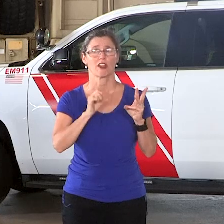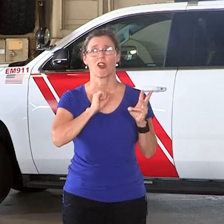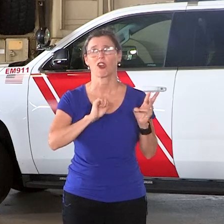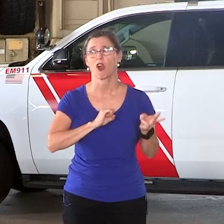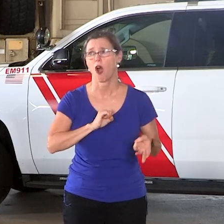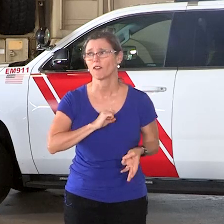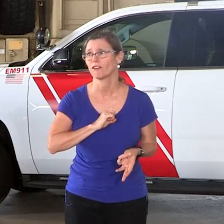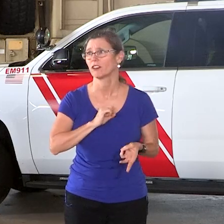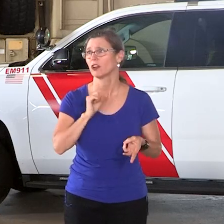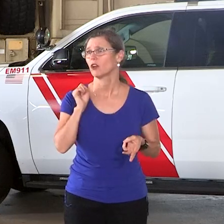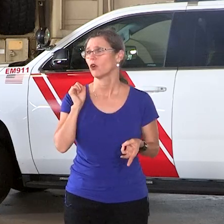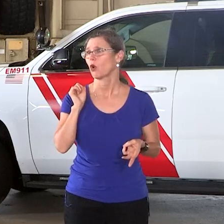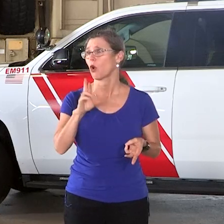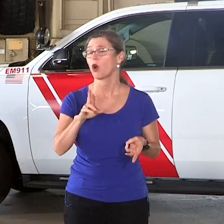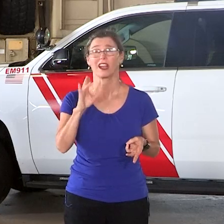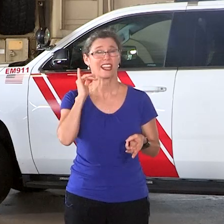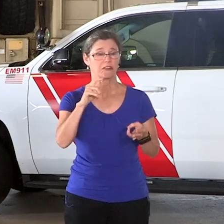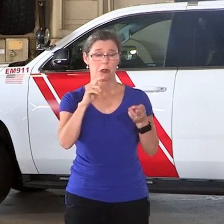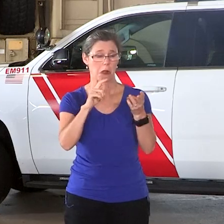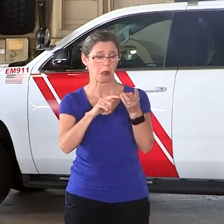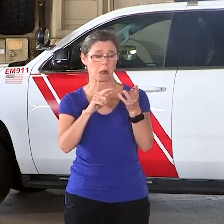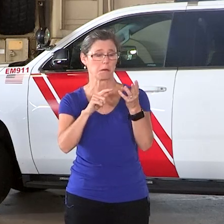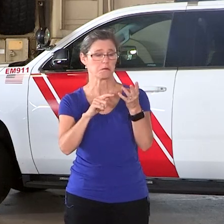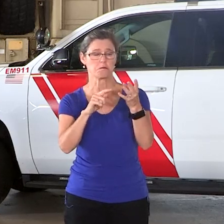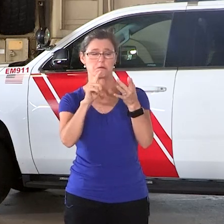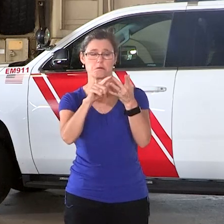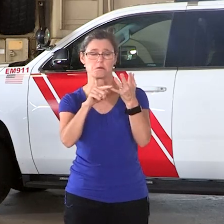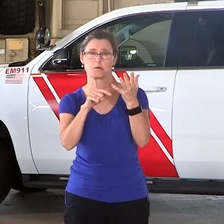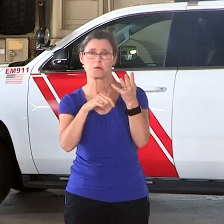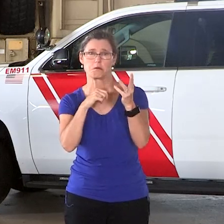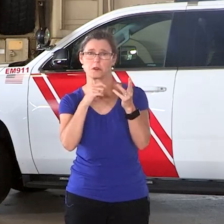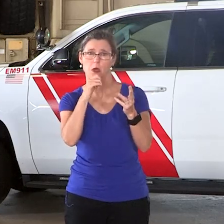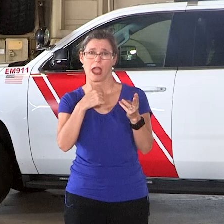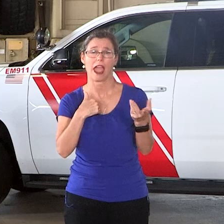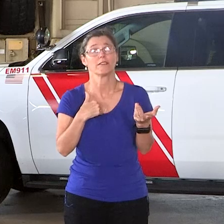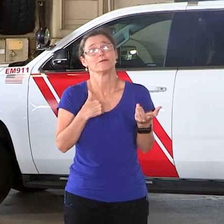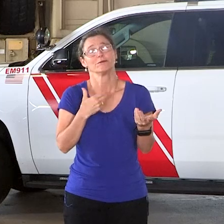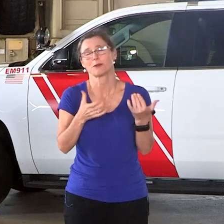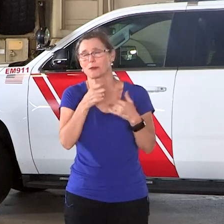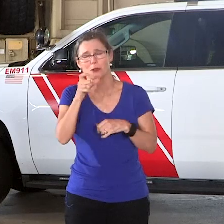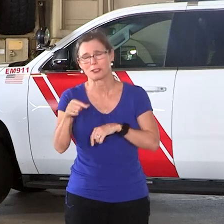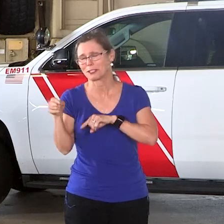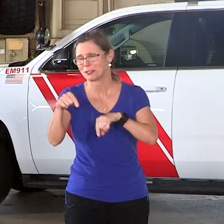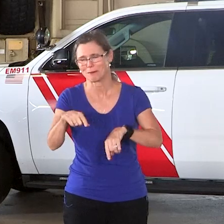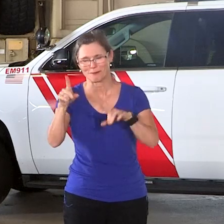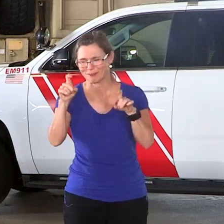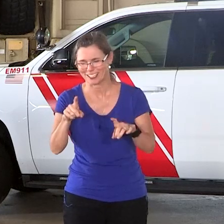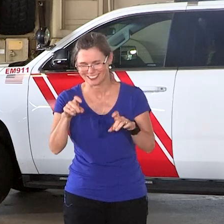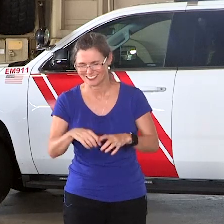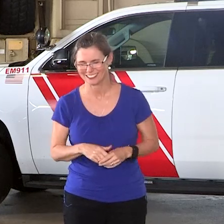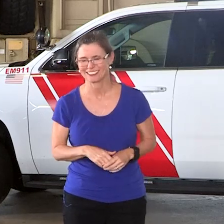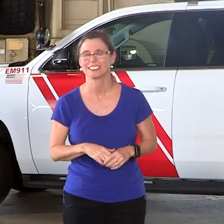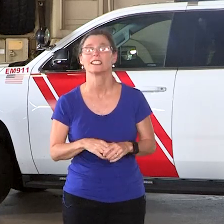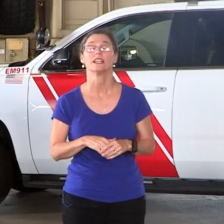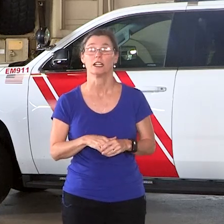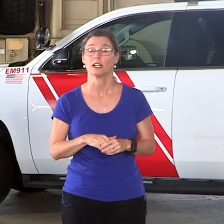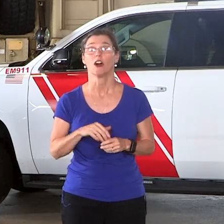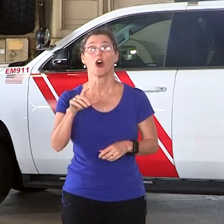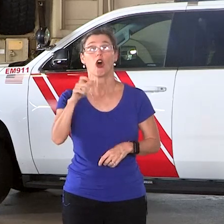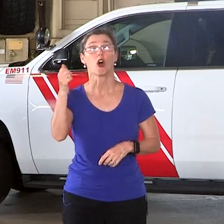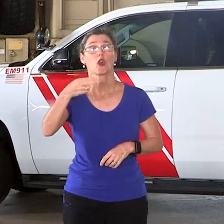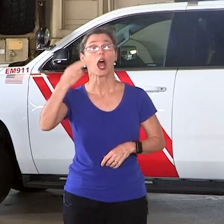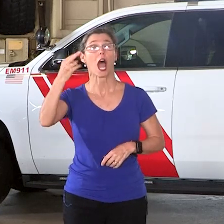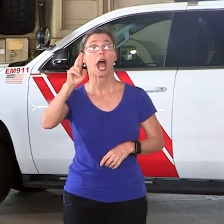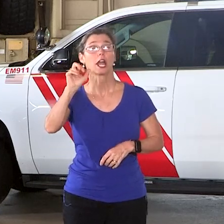or if none of those are present, you probably will not meet the criteria for testing. Other